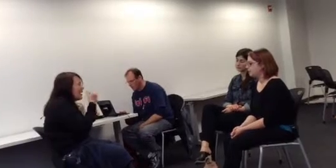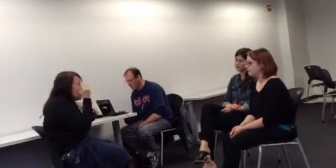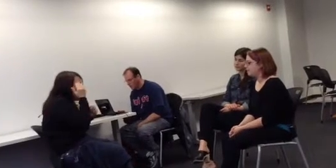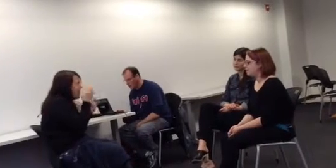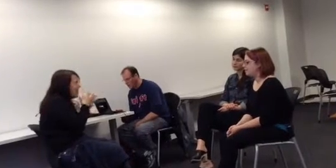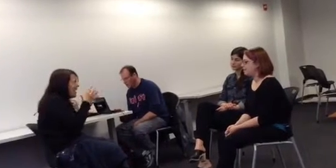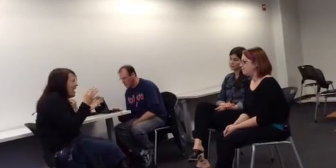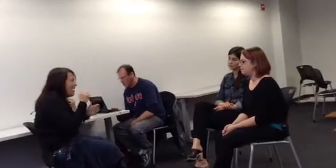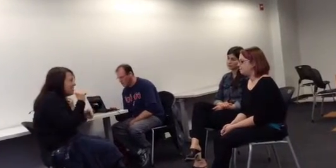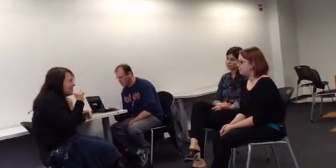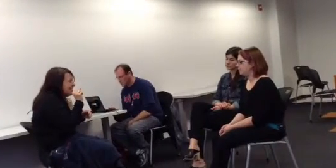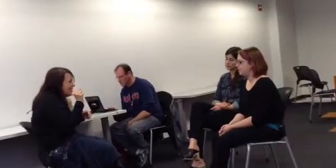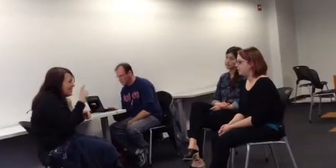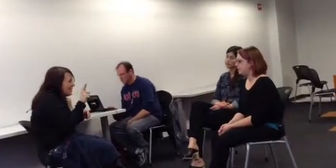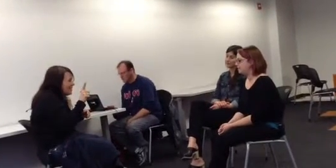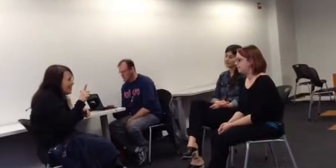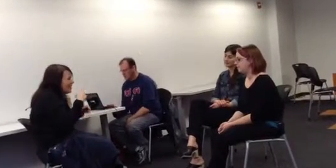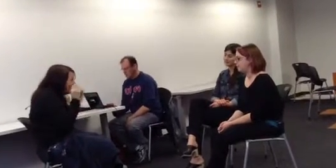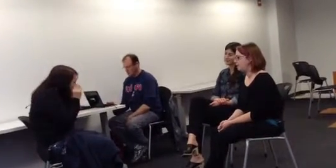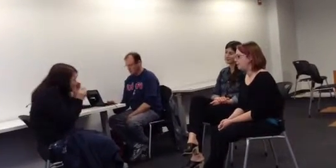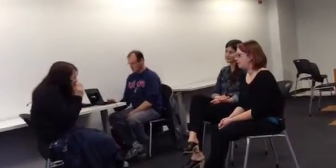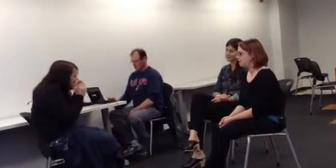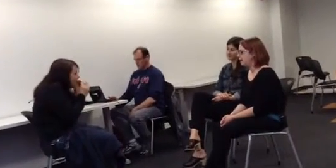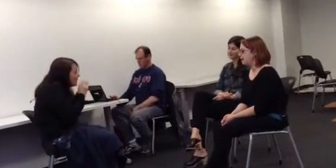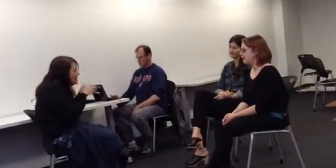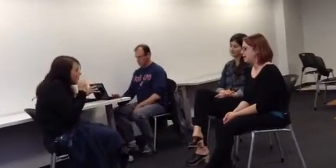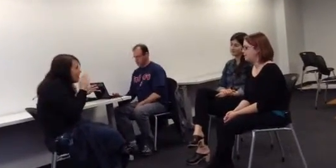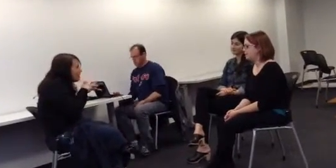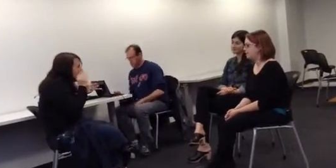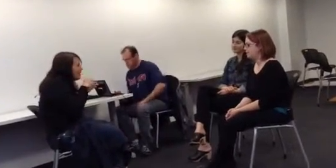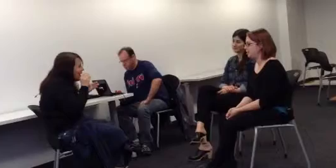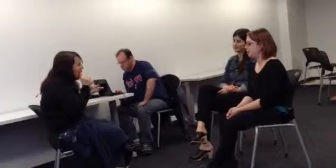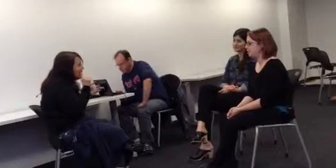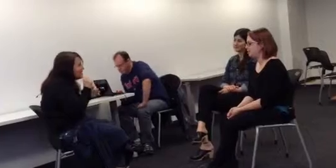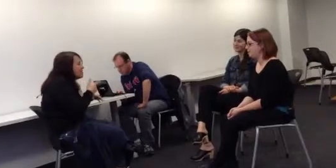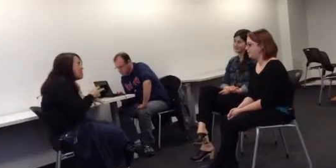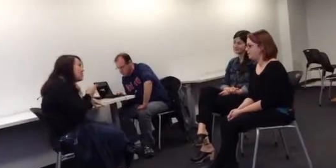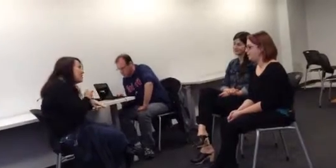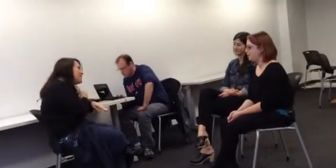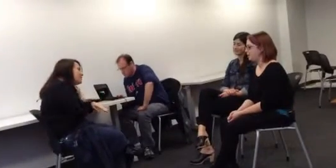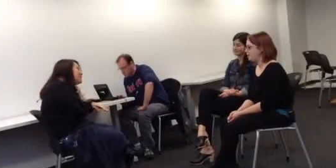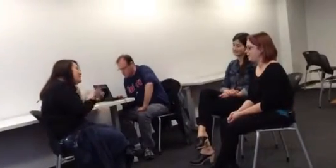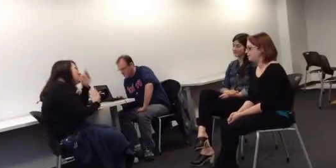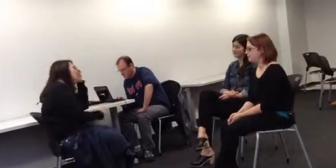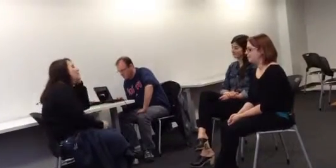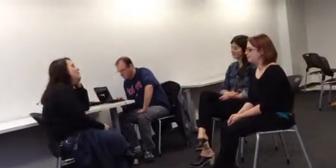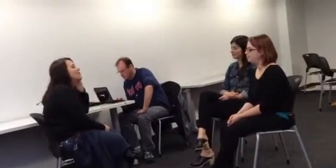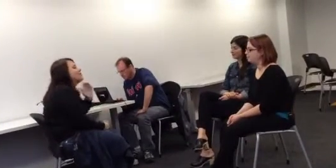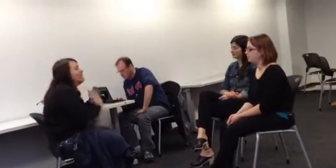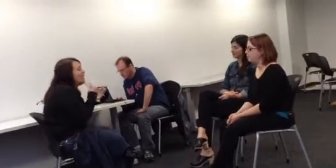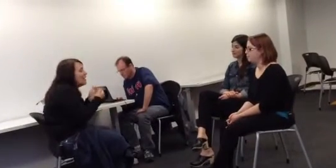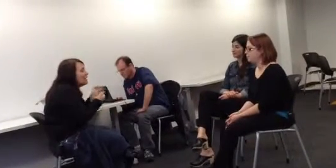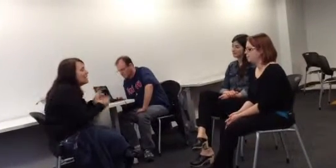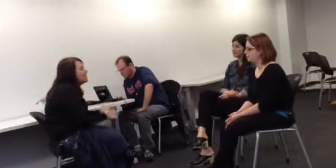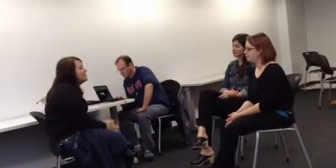And then we met 5 years ago, and he didn't know a lot of ASL, so I had to teach him, and he learned a lot more ASL and improved and